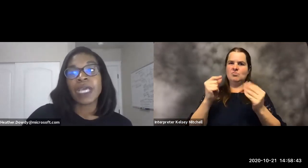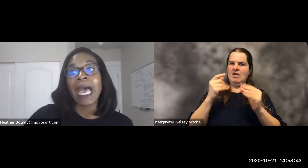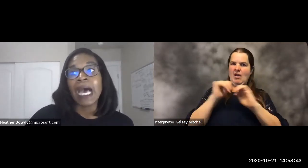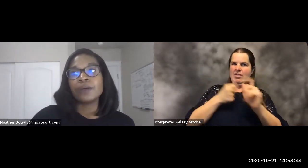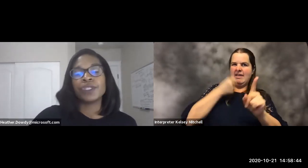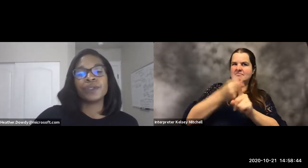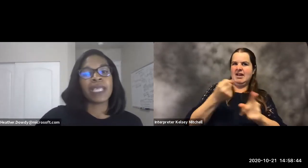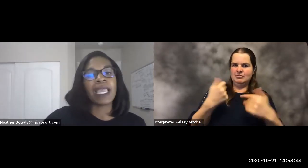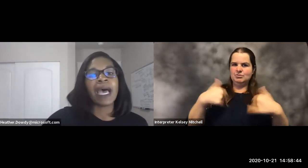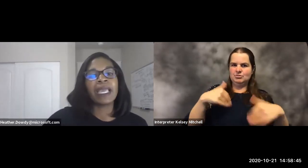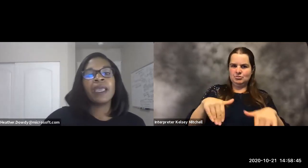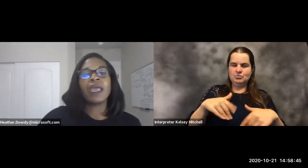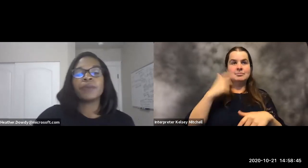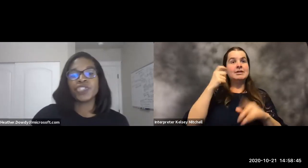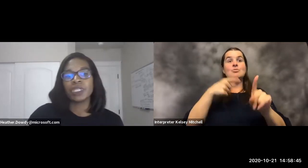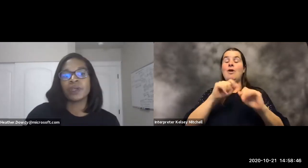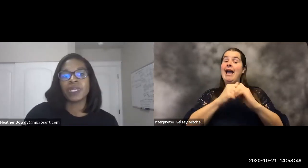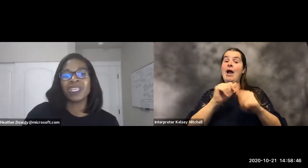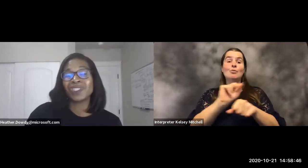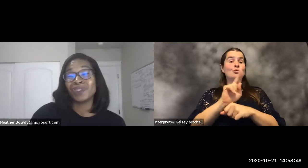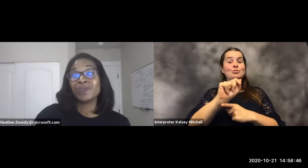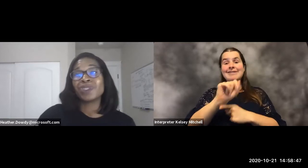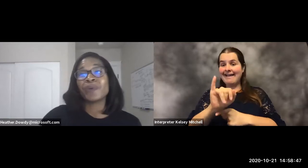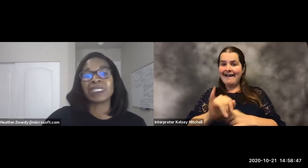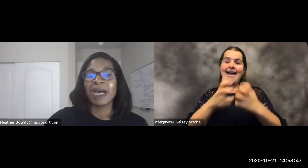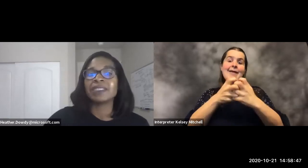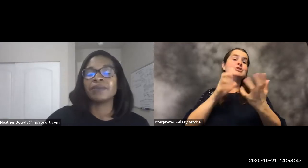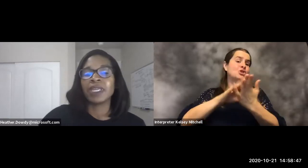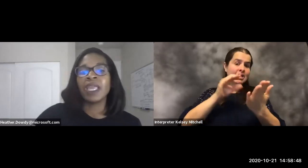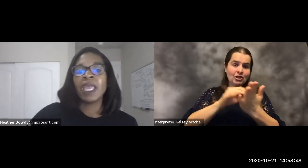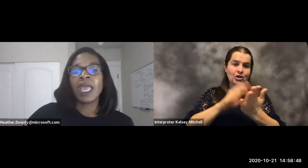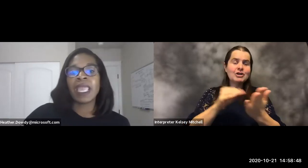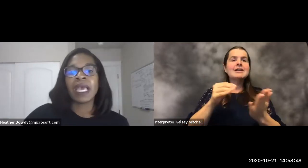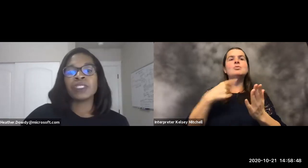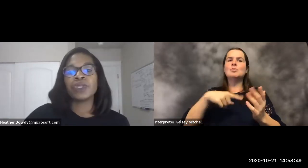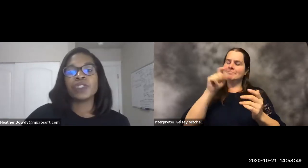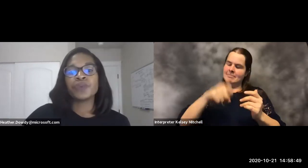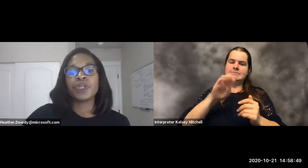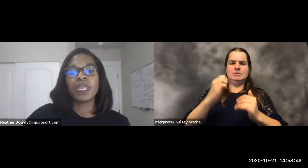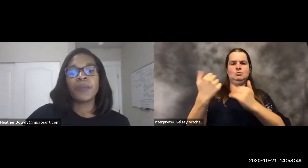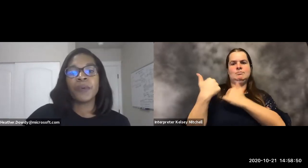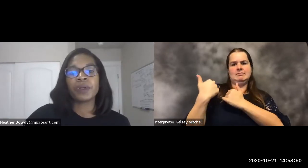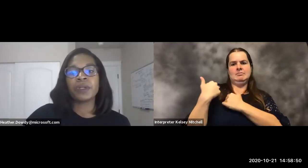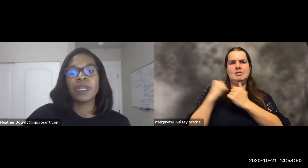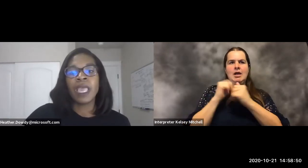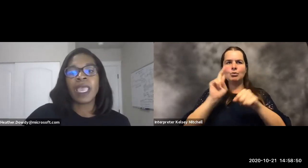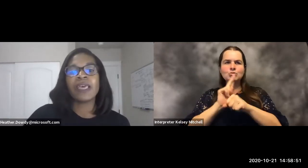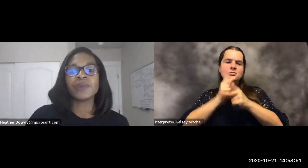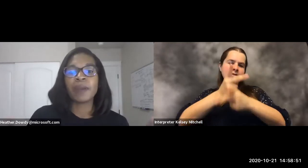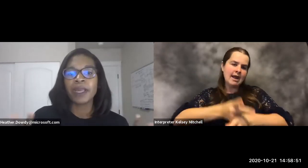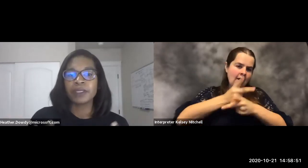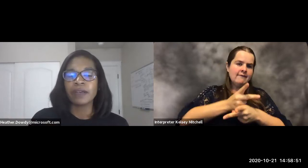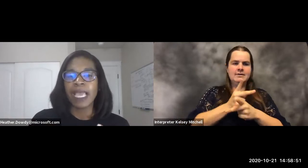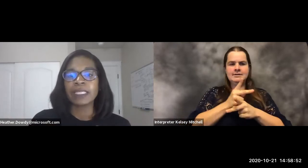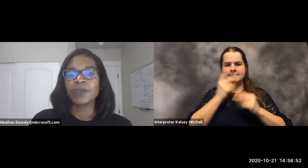the answer to how to use AI and machine learning is to do so responsibly. And it's really important,